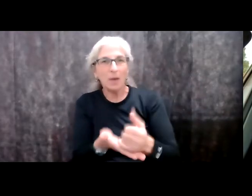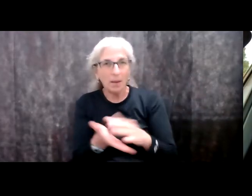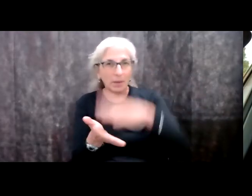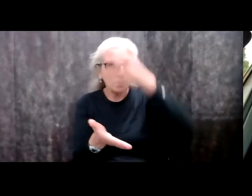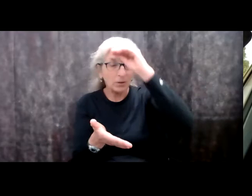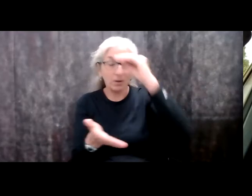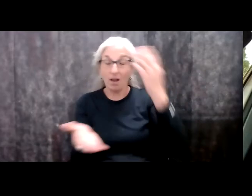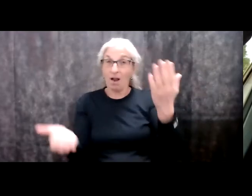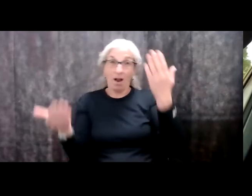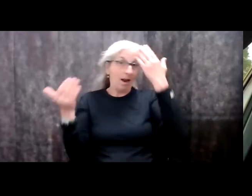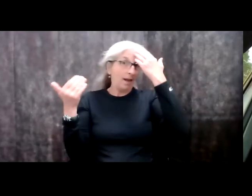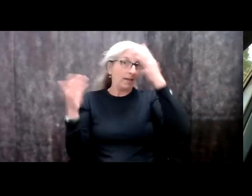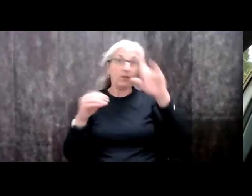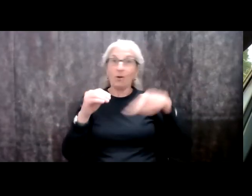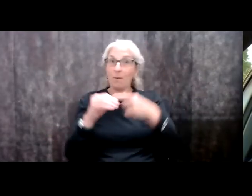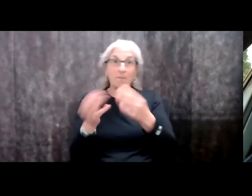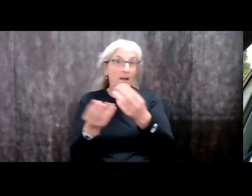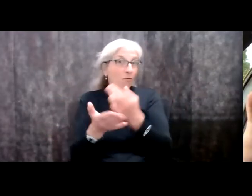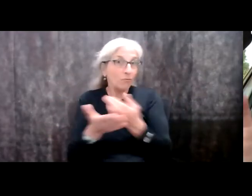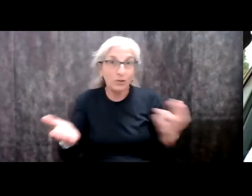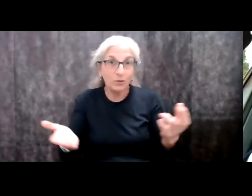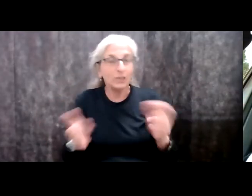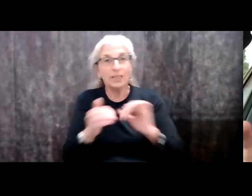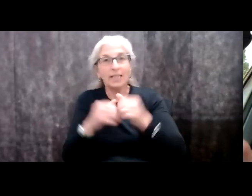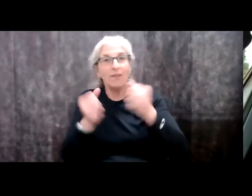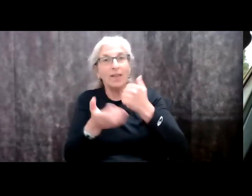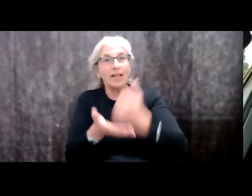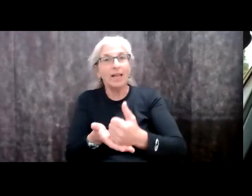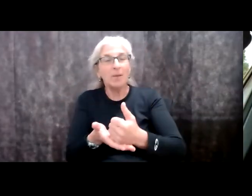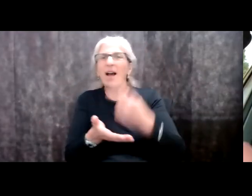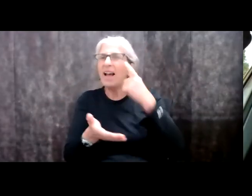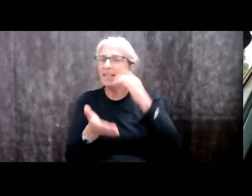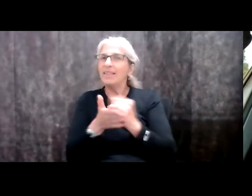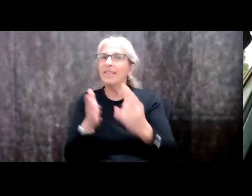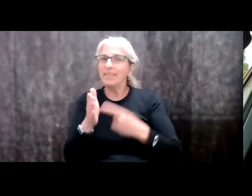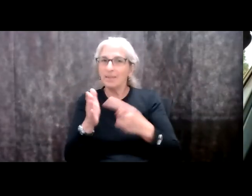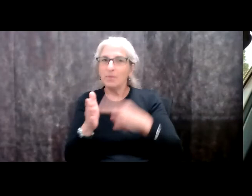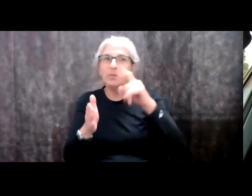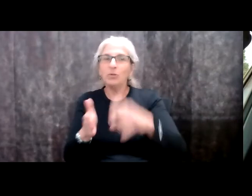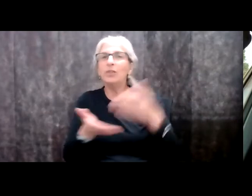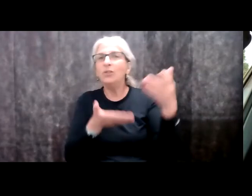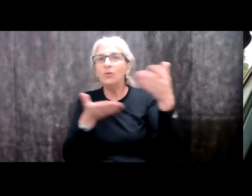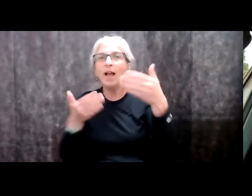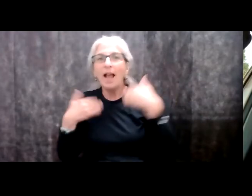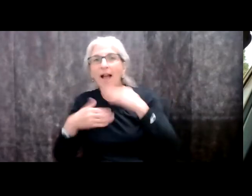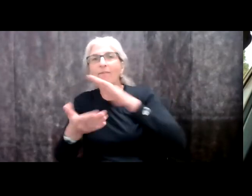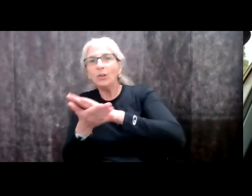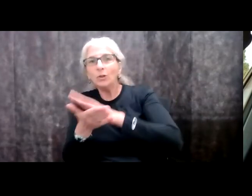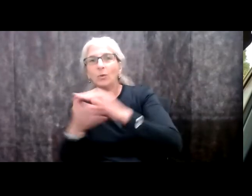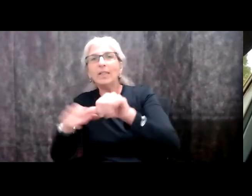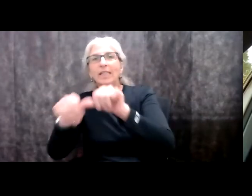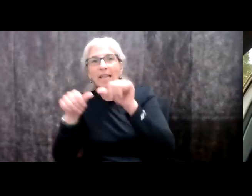sometimes you need to bring schools into the area that provide those additional resources. And when our public